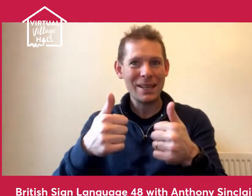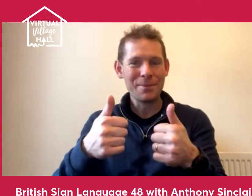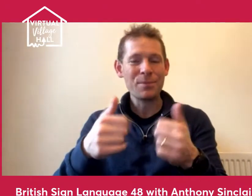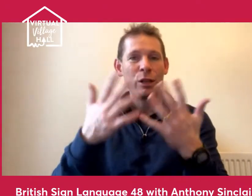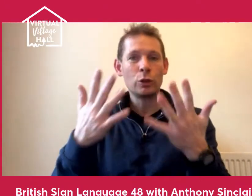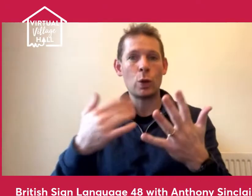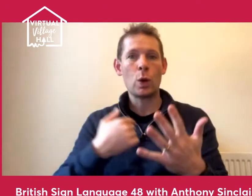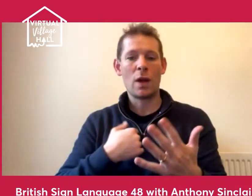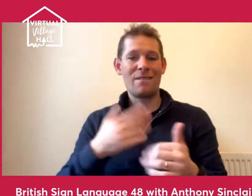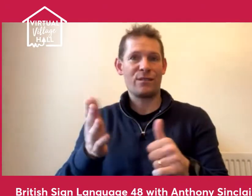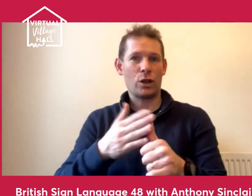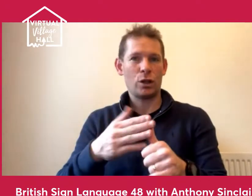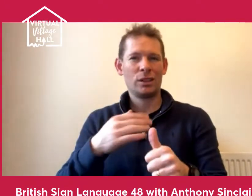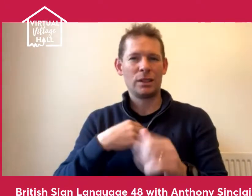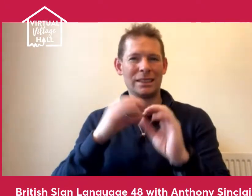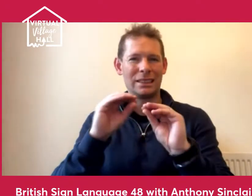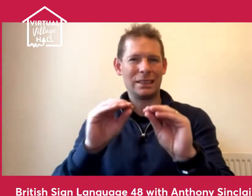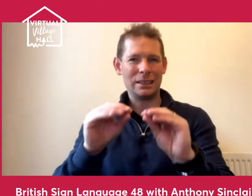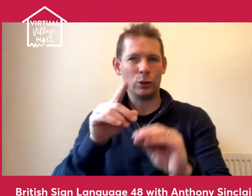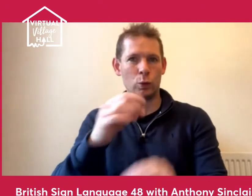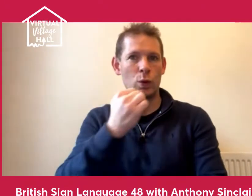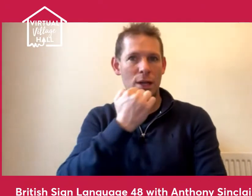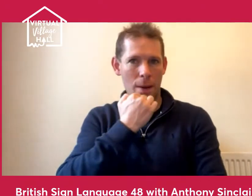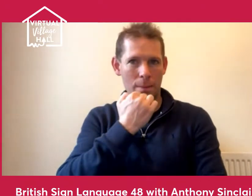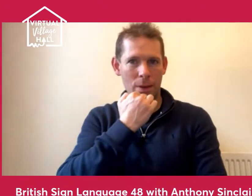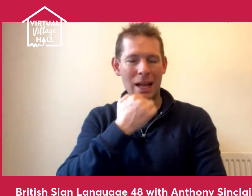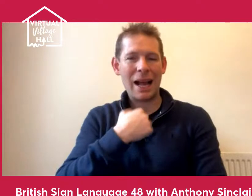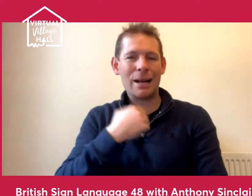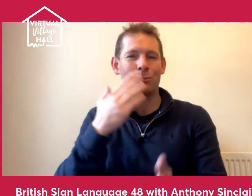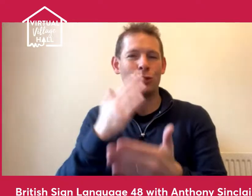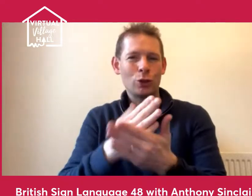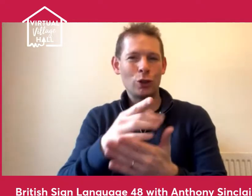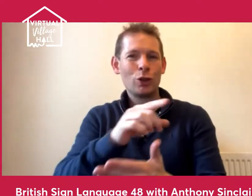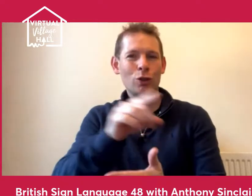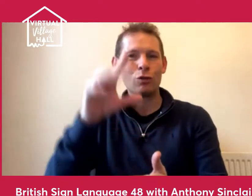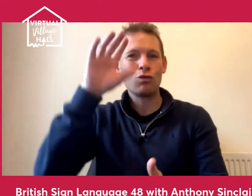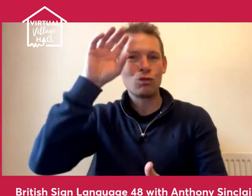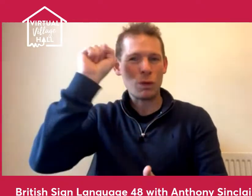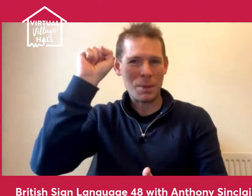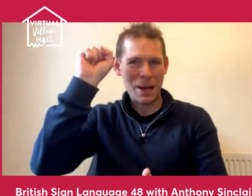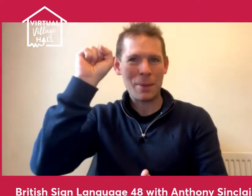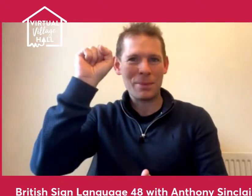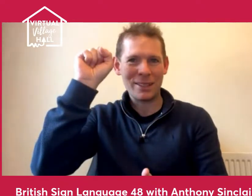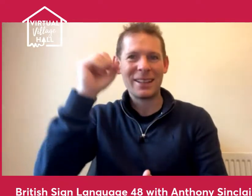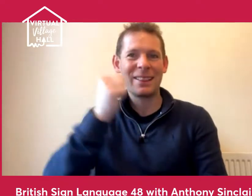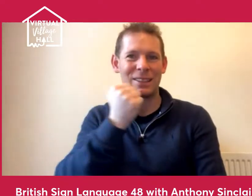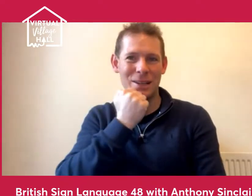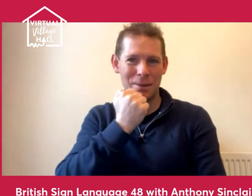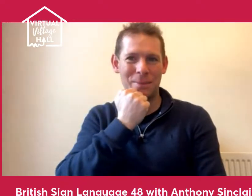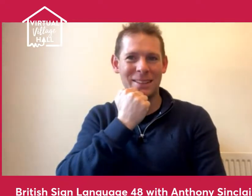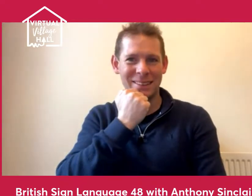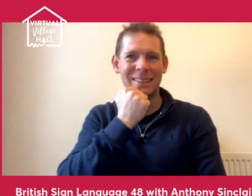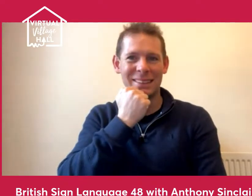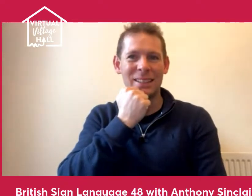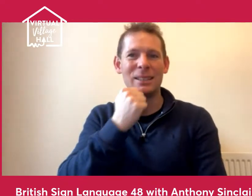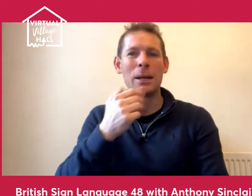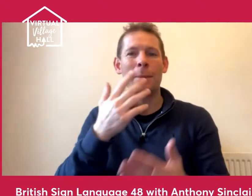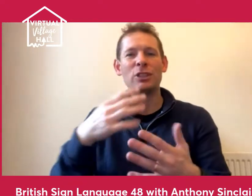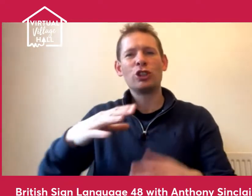another device. So first of all, let's learn the numbers. You probably remember these from a previous session that we